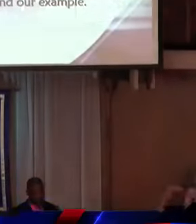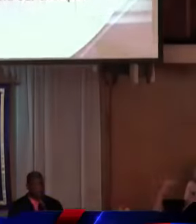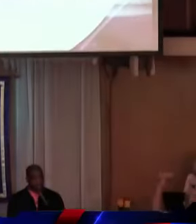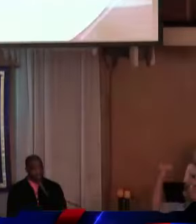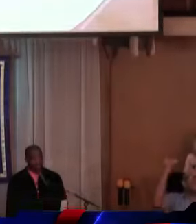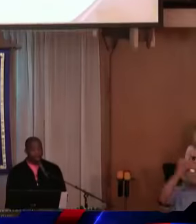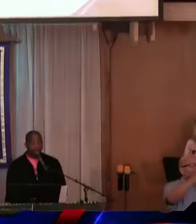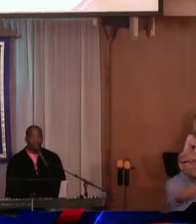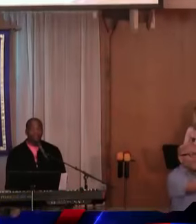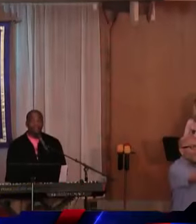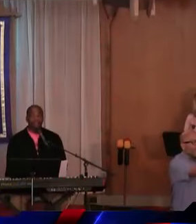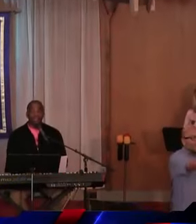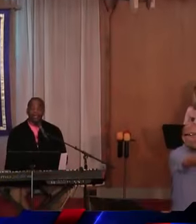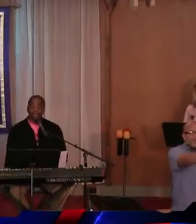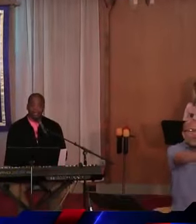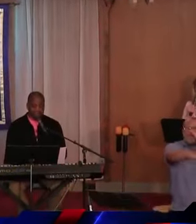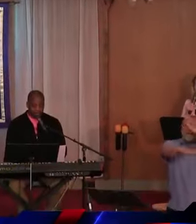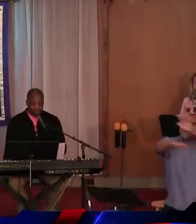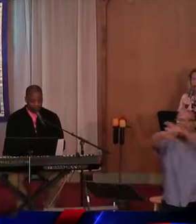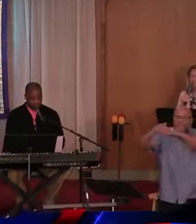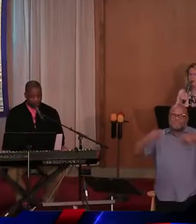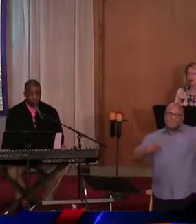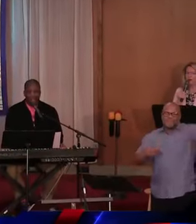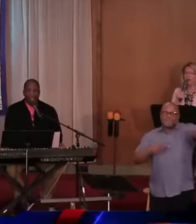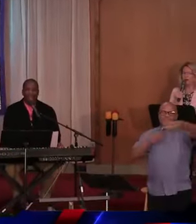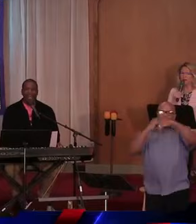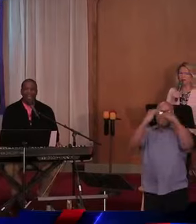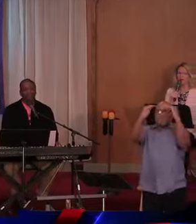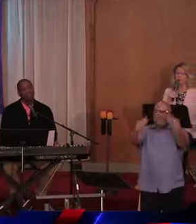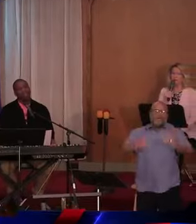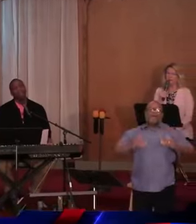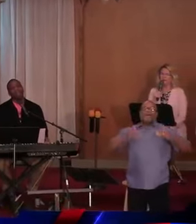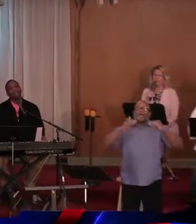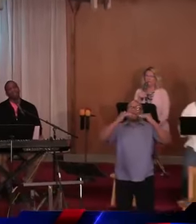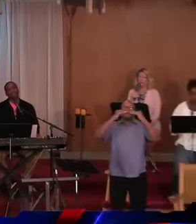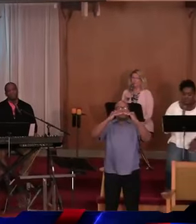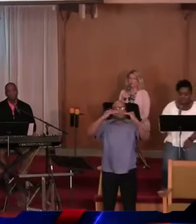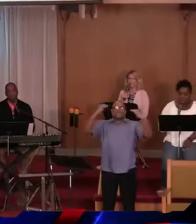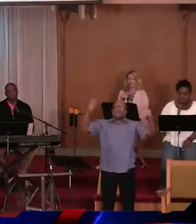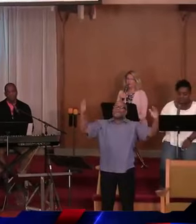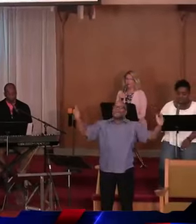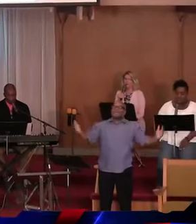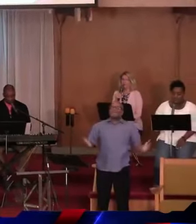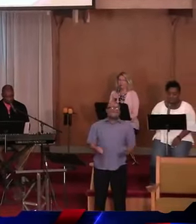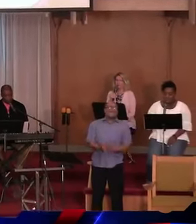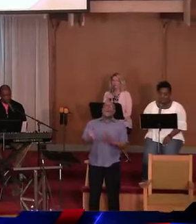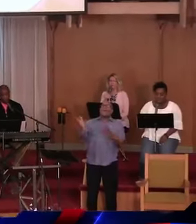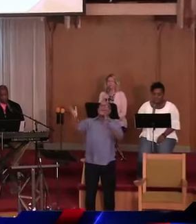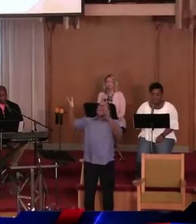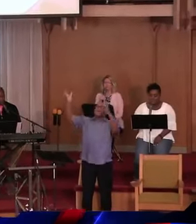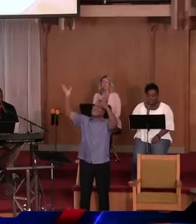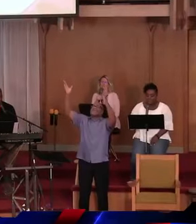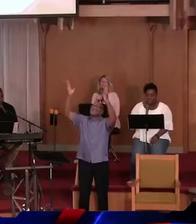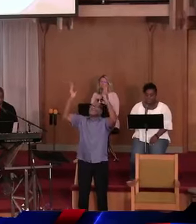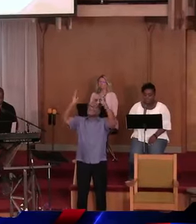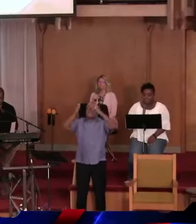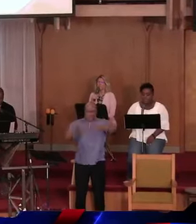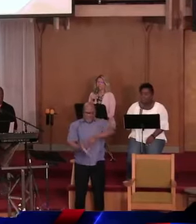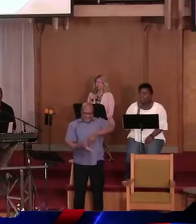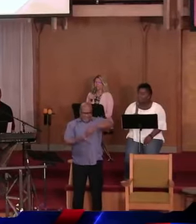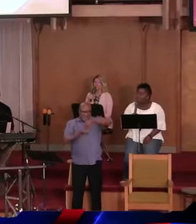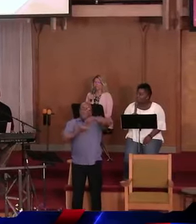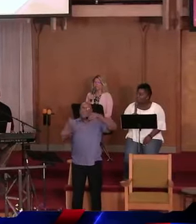Zion is calling us to a higher place of praise,